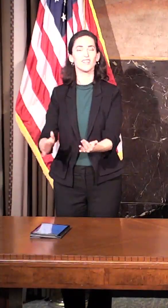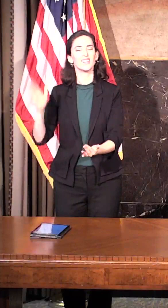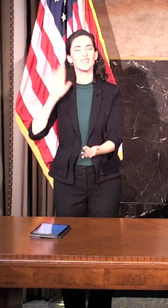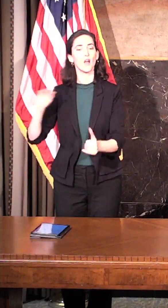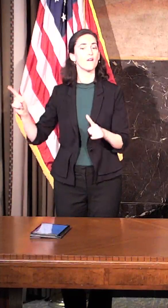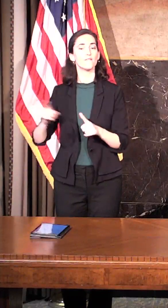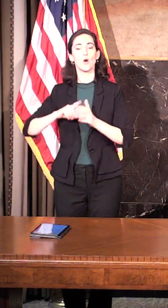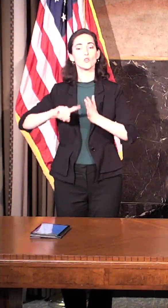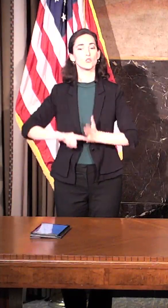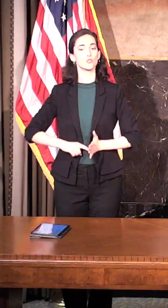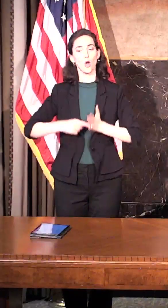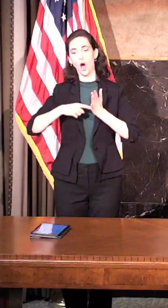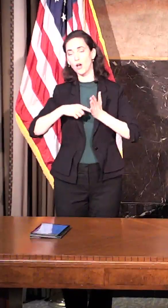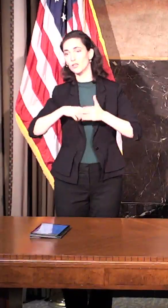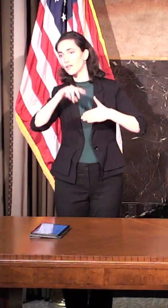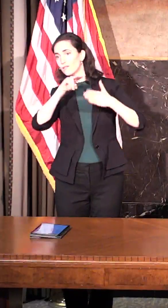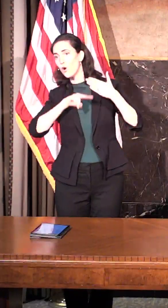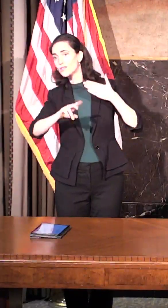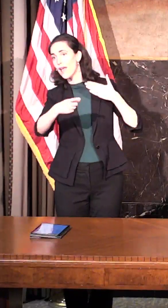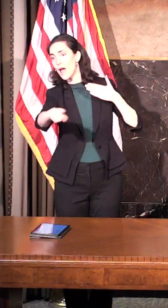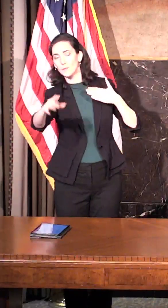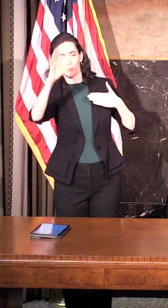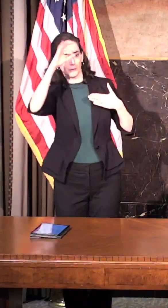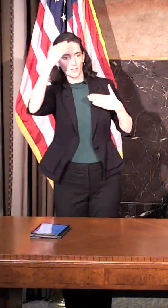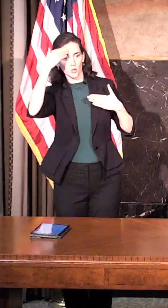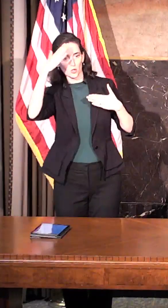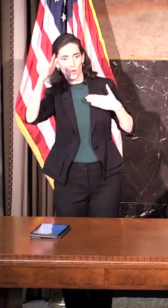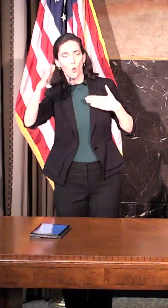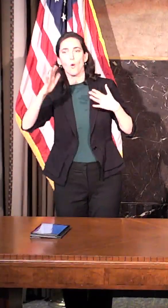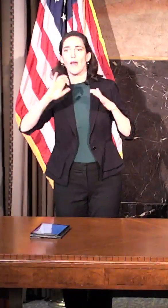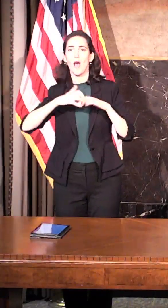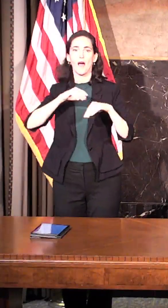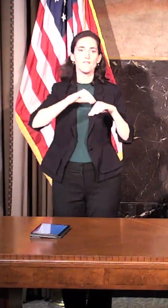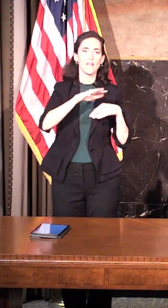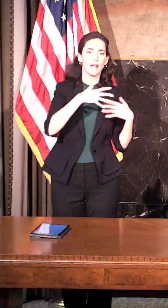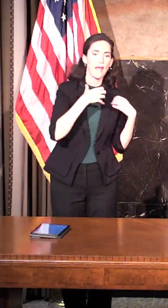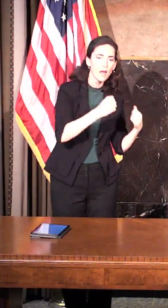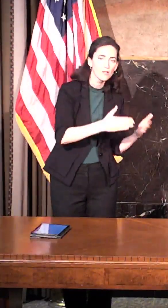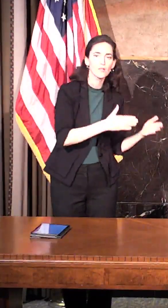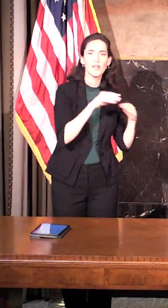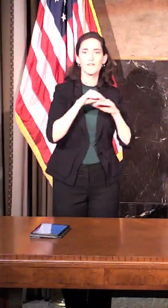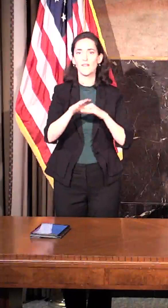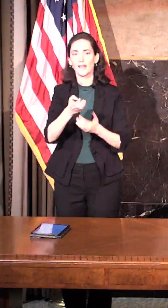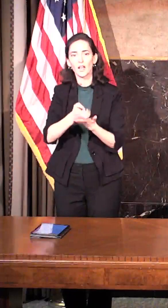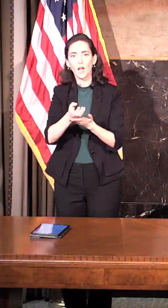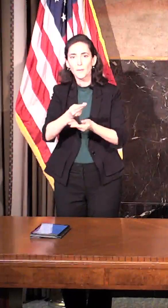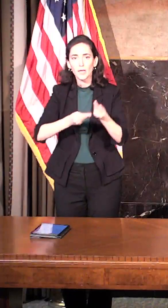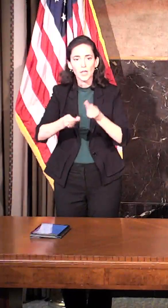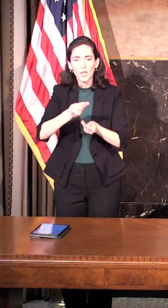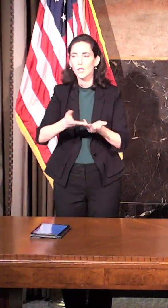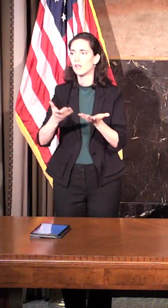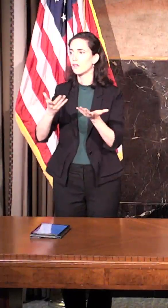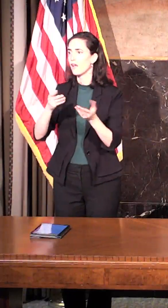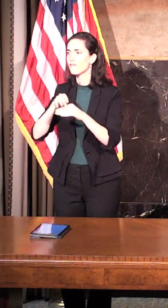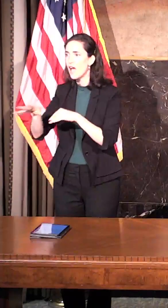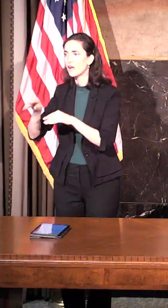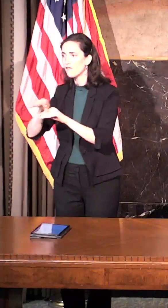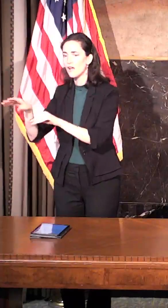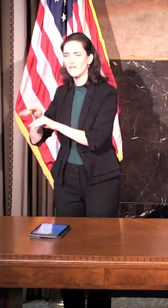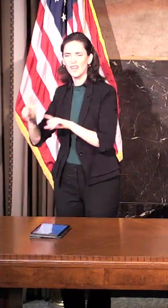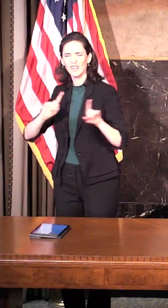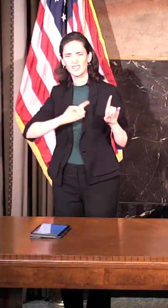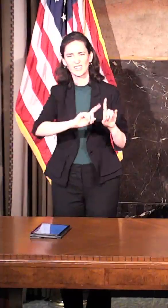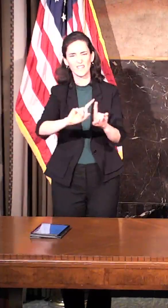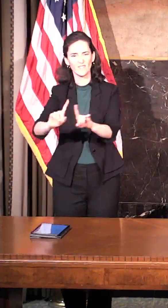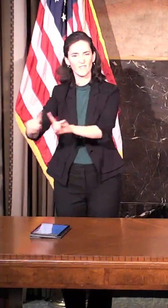we didn't know exactly how this was going to impact health, the economy, so many other things that are going on. And therefore, it